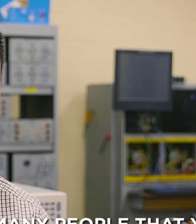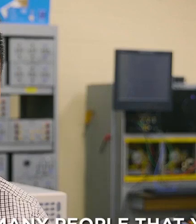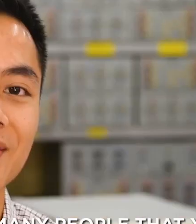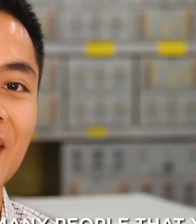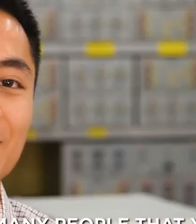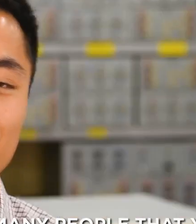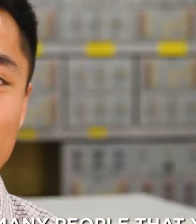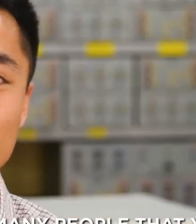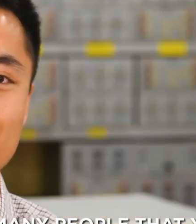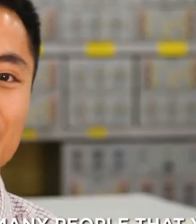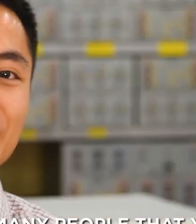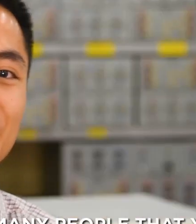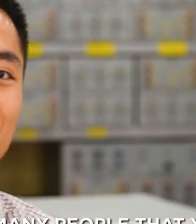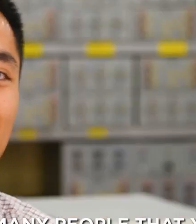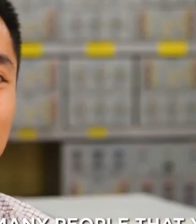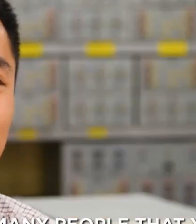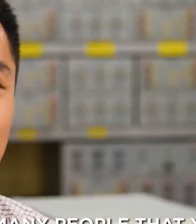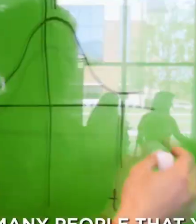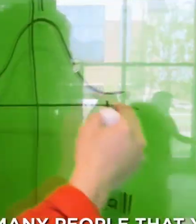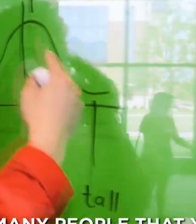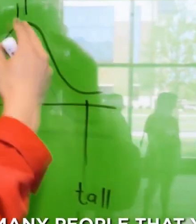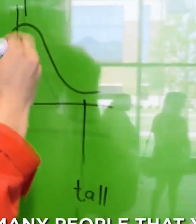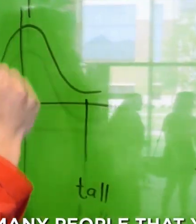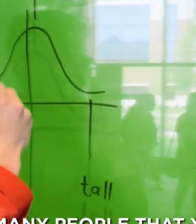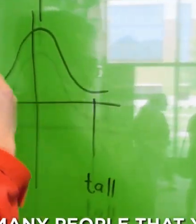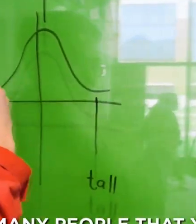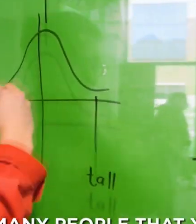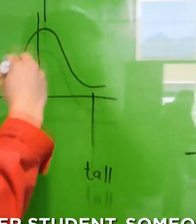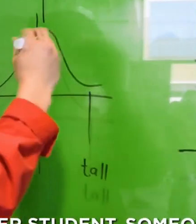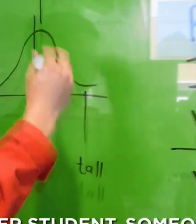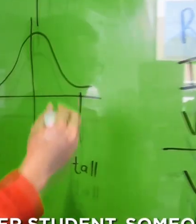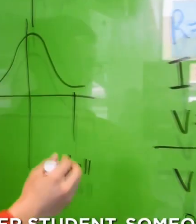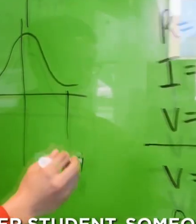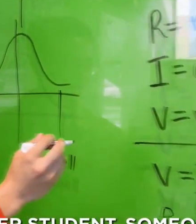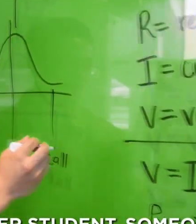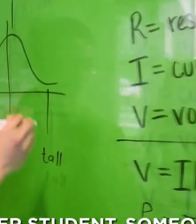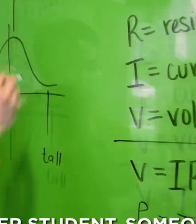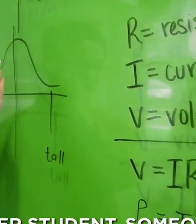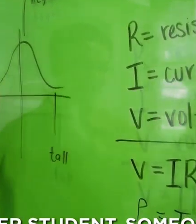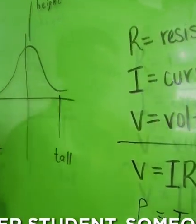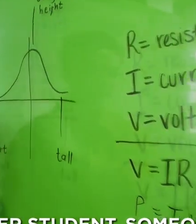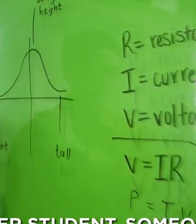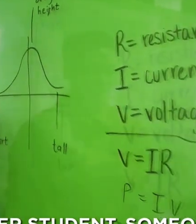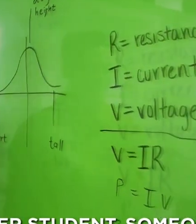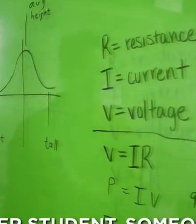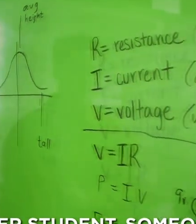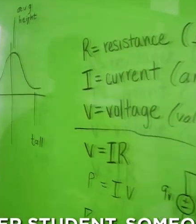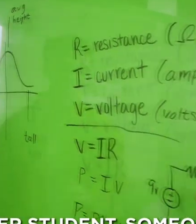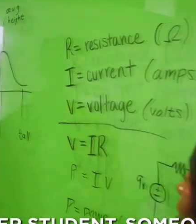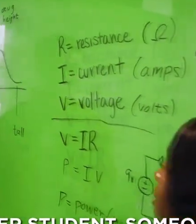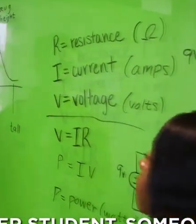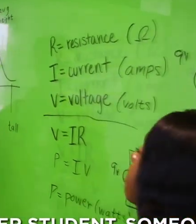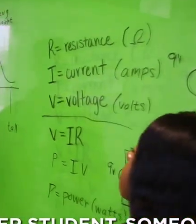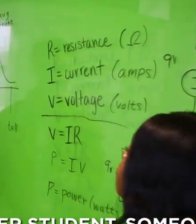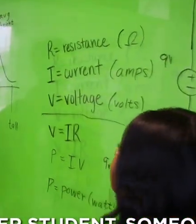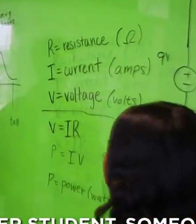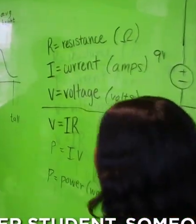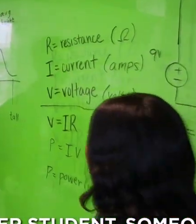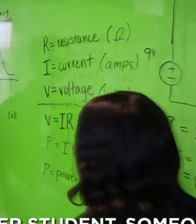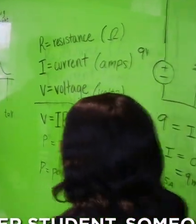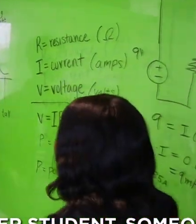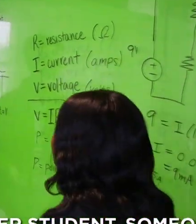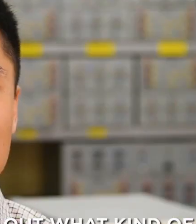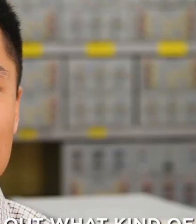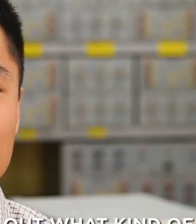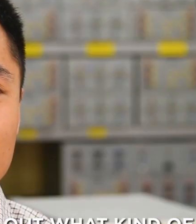be to find as many people that you can talk to about anything, whether it's a professor, an older student, someone that's working in industry now.